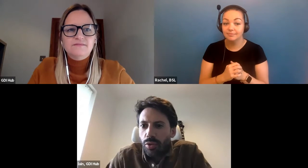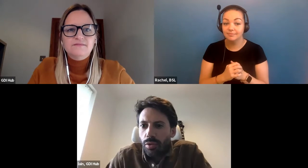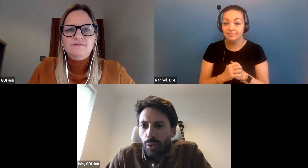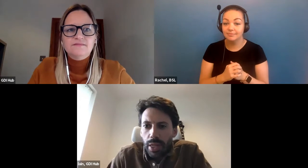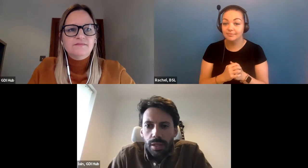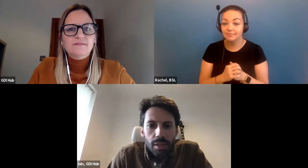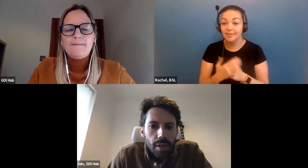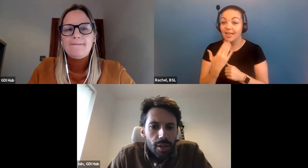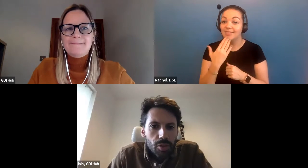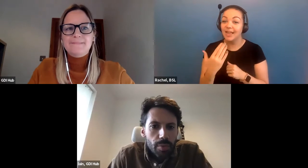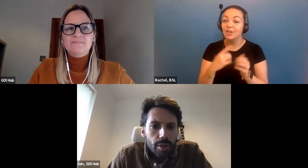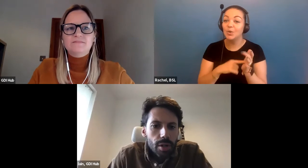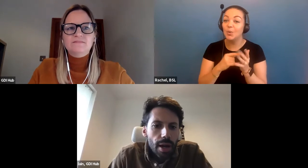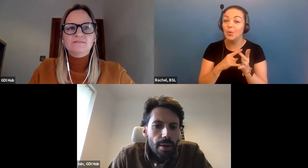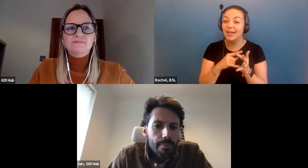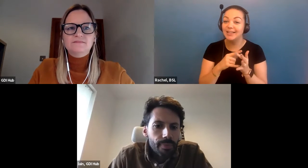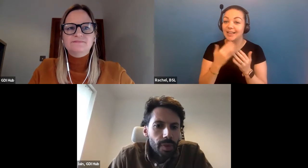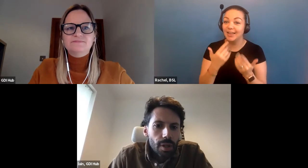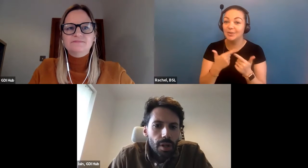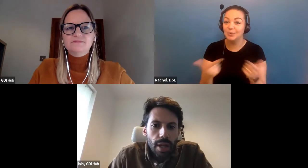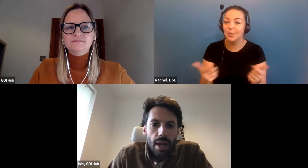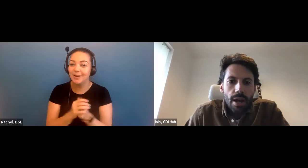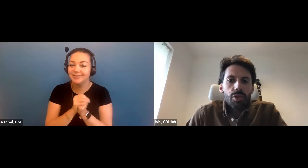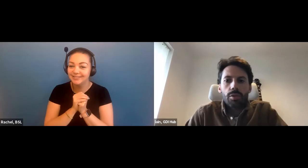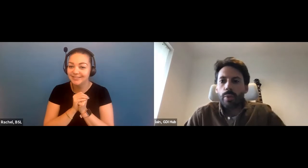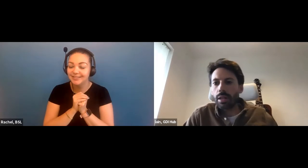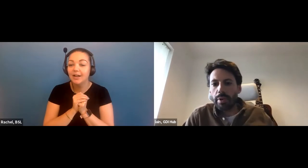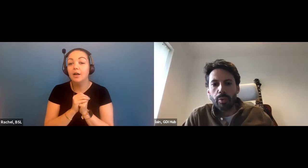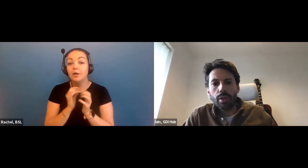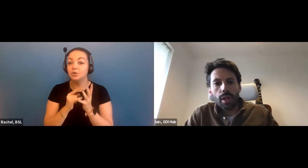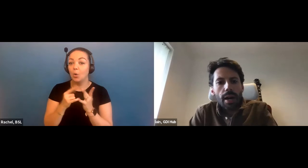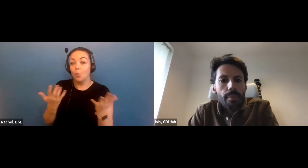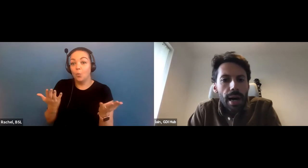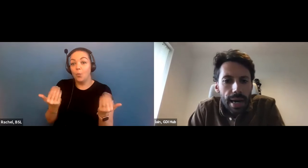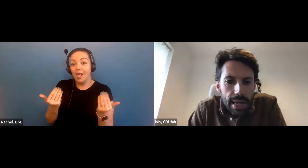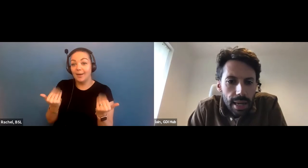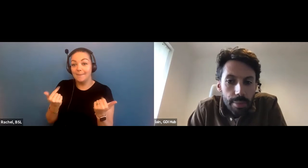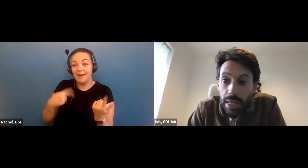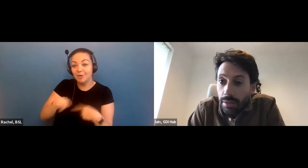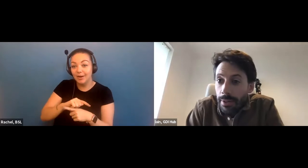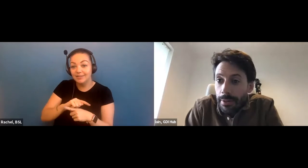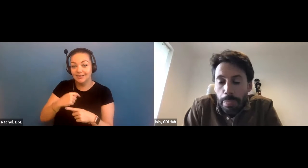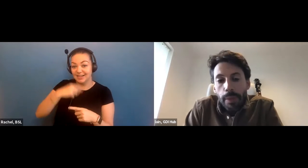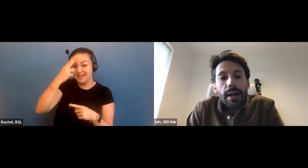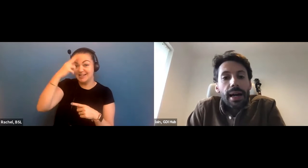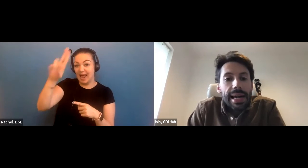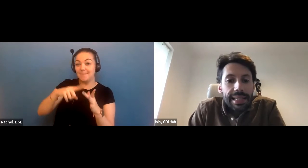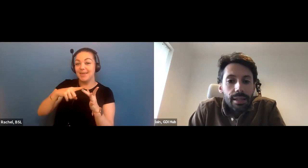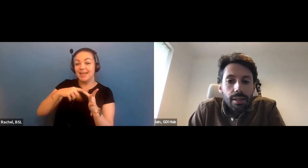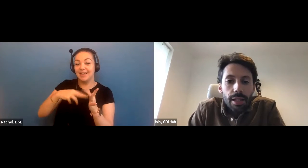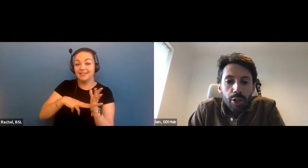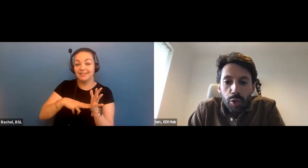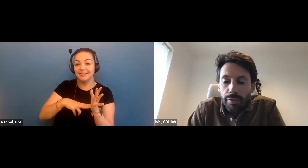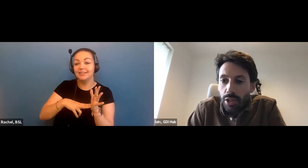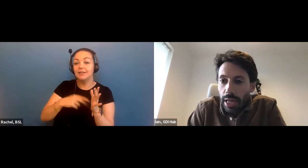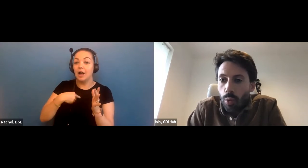Thank you, Louise. Thank you so much. Yeah, so welcome everyone. I am Ian. I